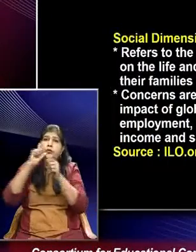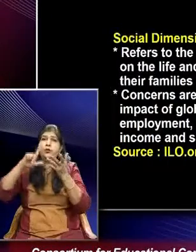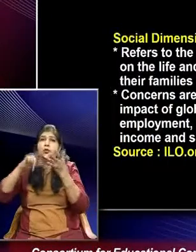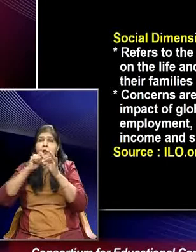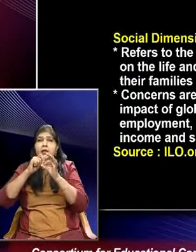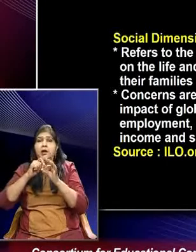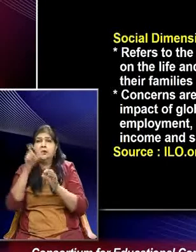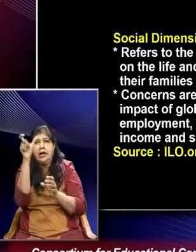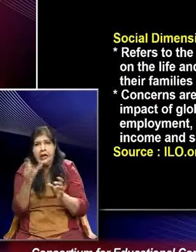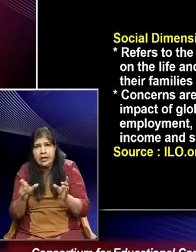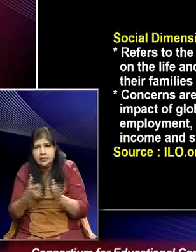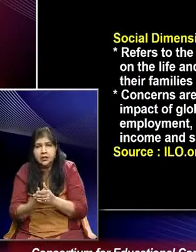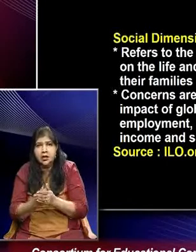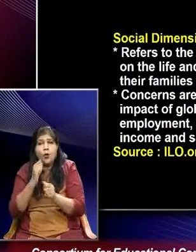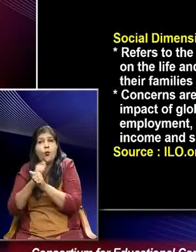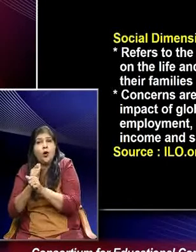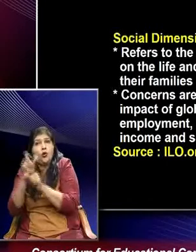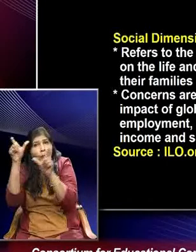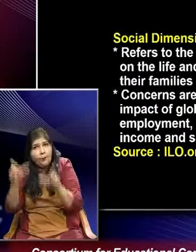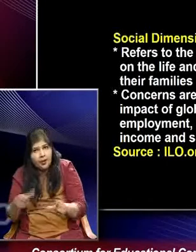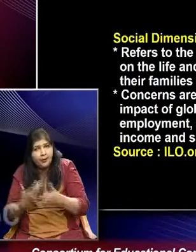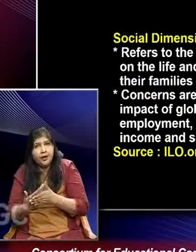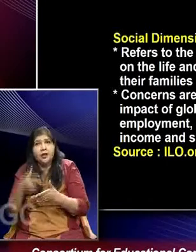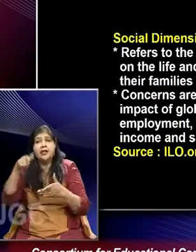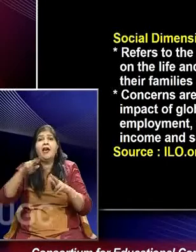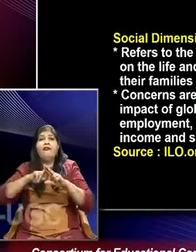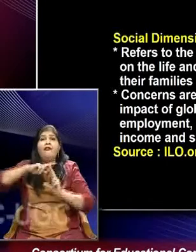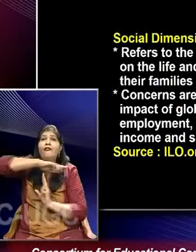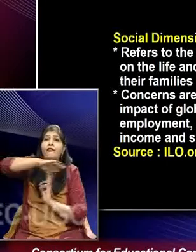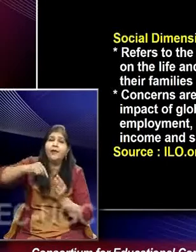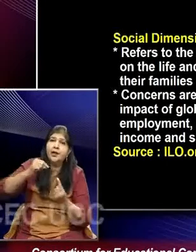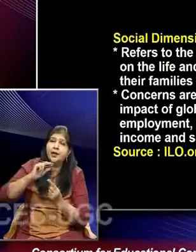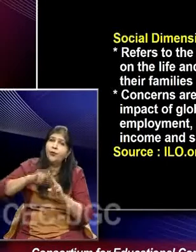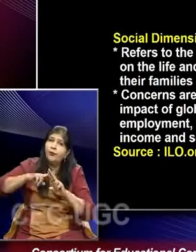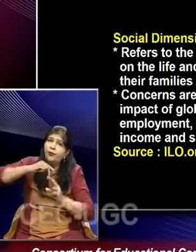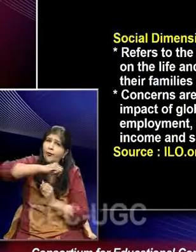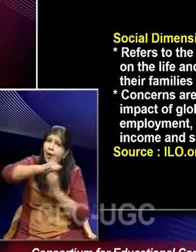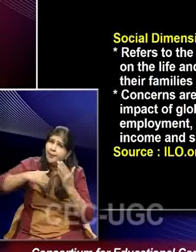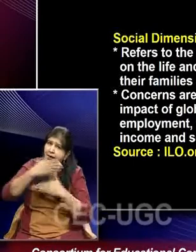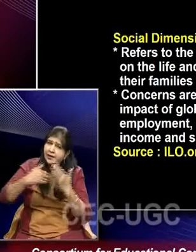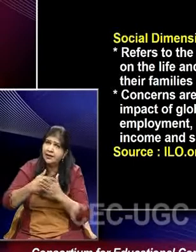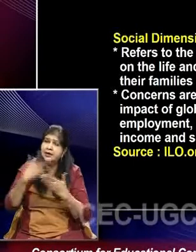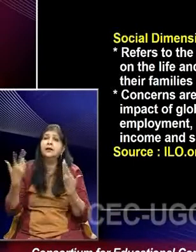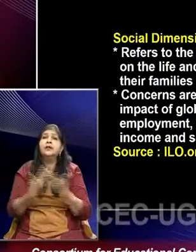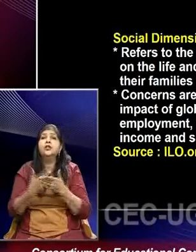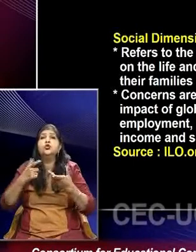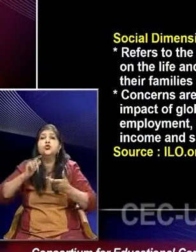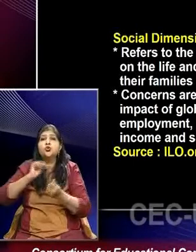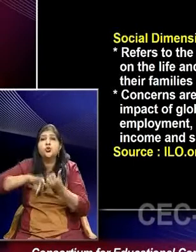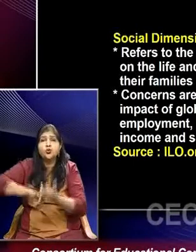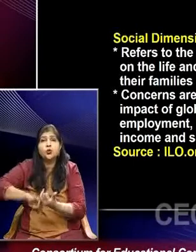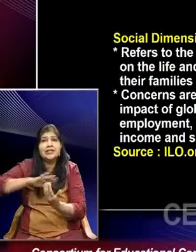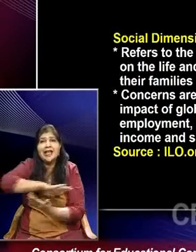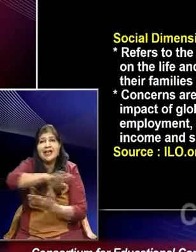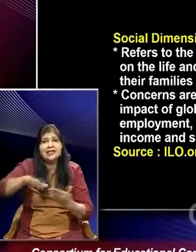the life and work of people, on their families, societies. Issues are often raised, concerns are